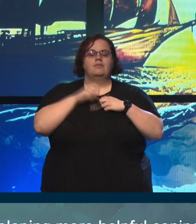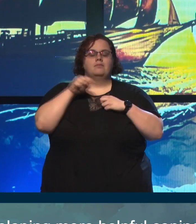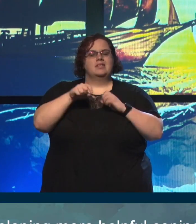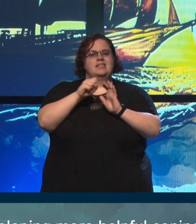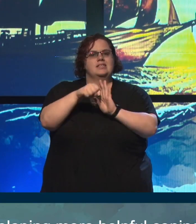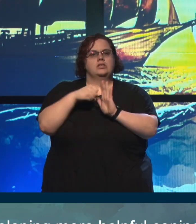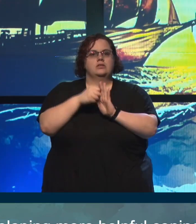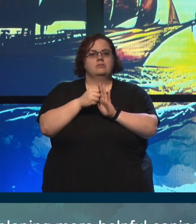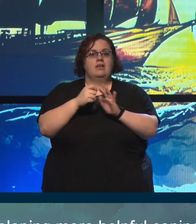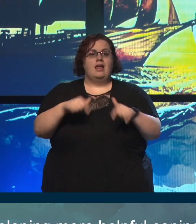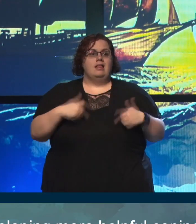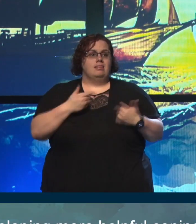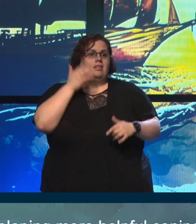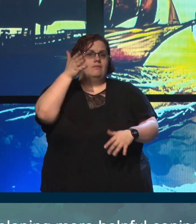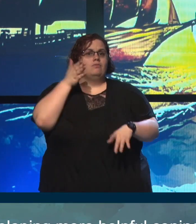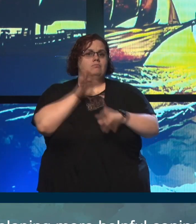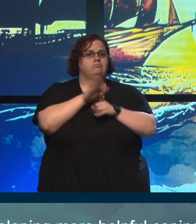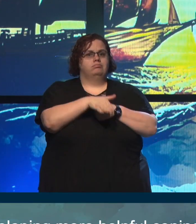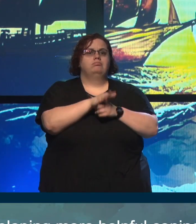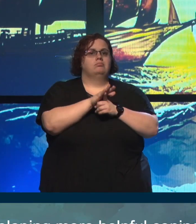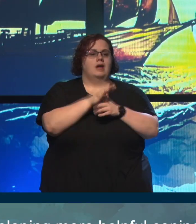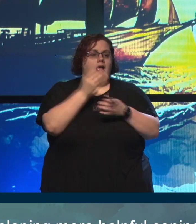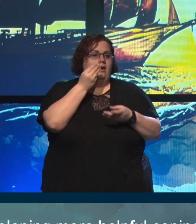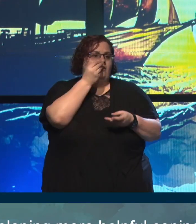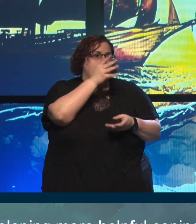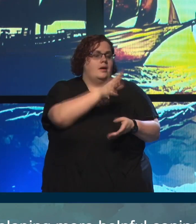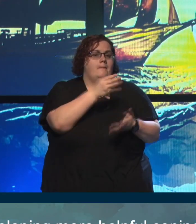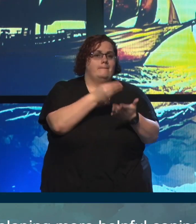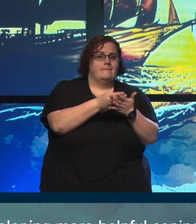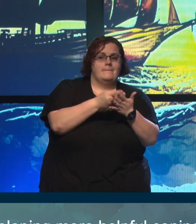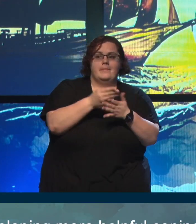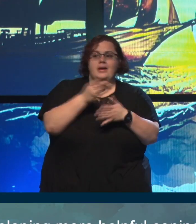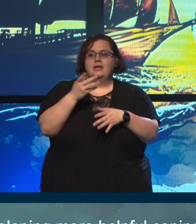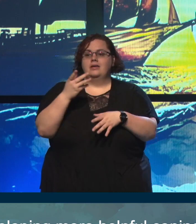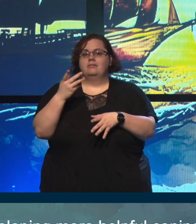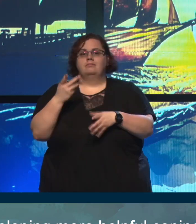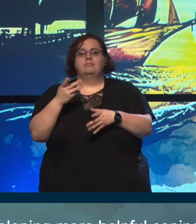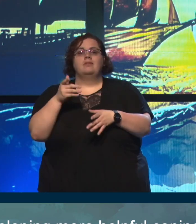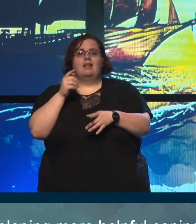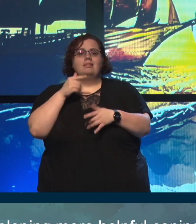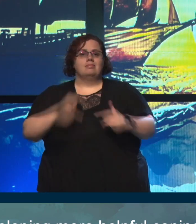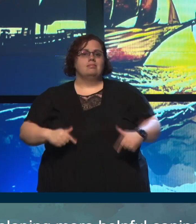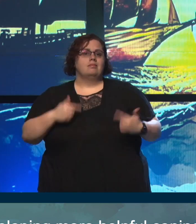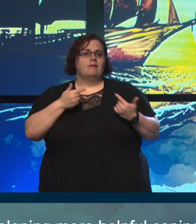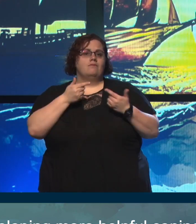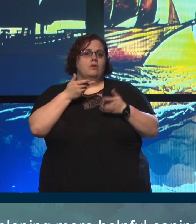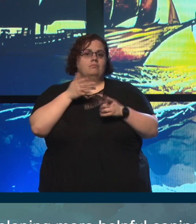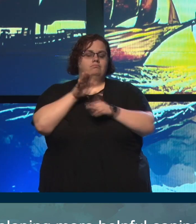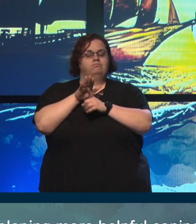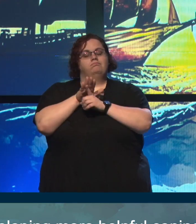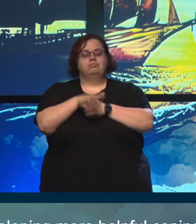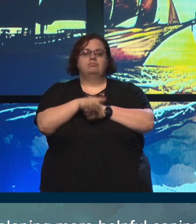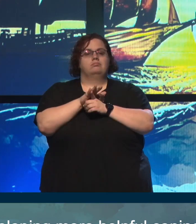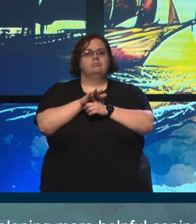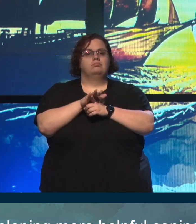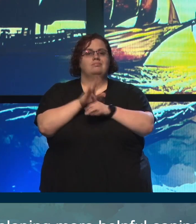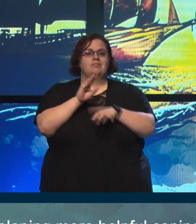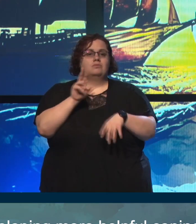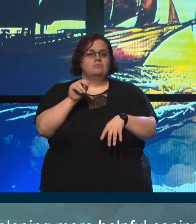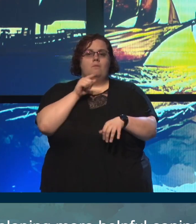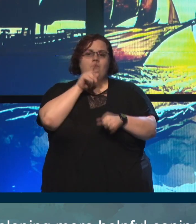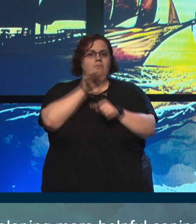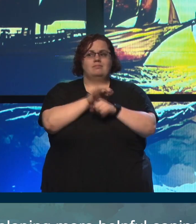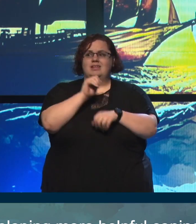don't care who you are. I don't care how much money you have. Life will knock you down. There is no promise that it will